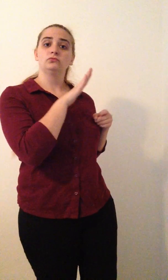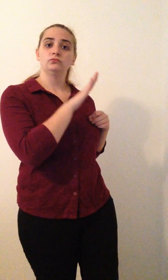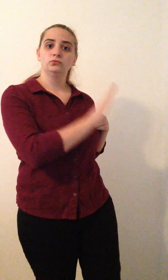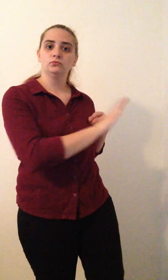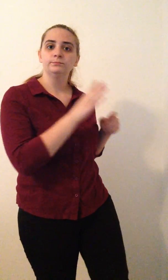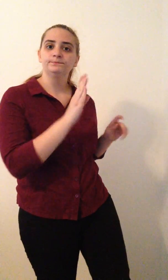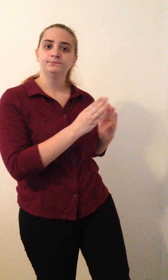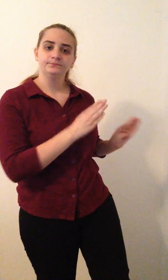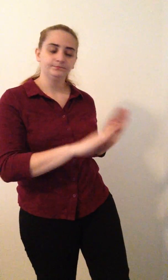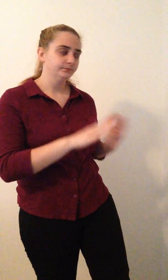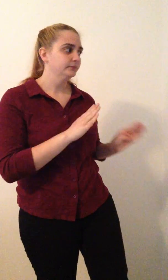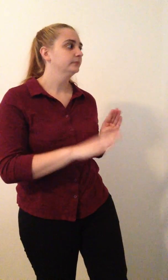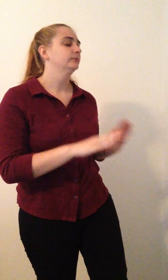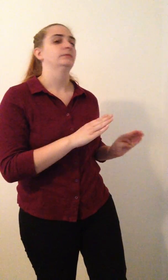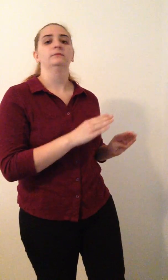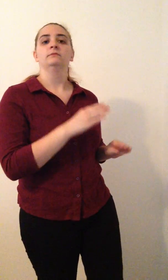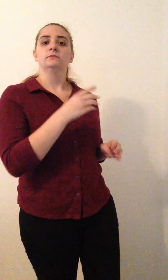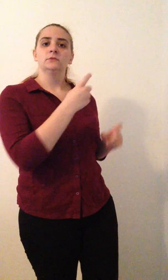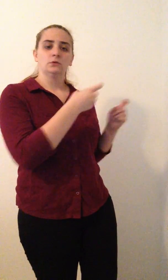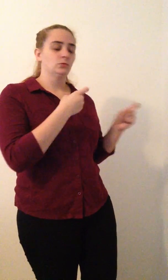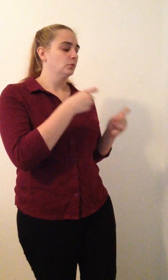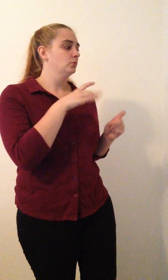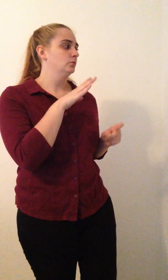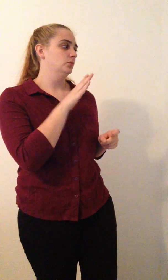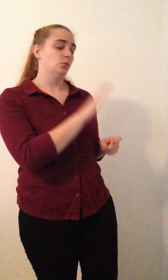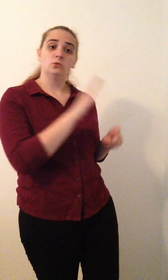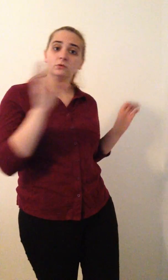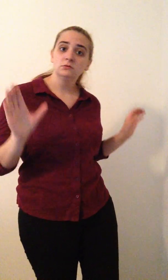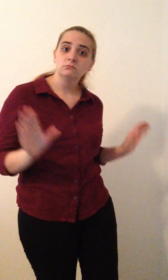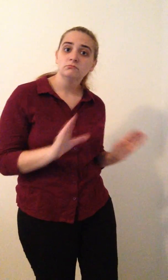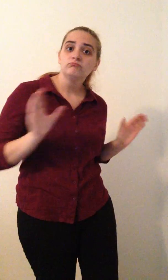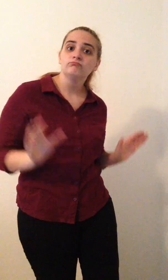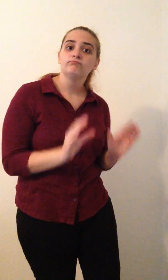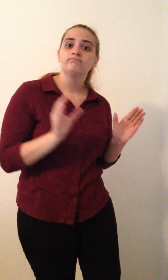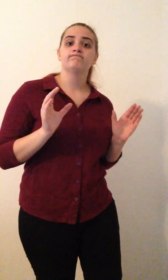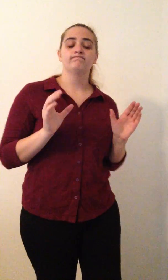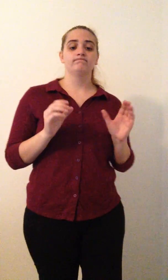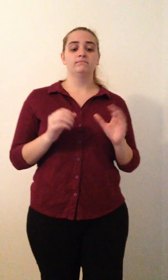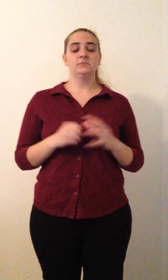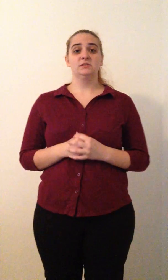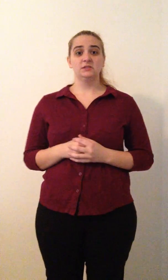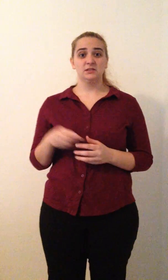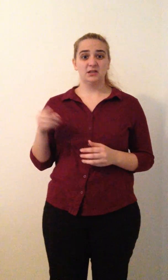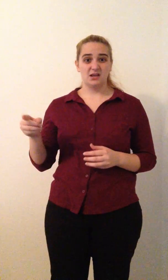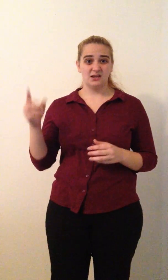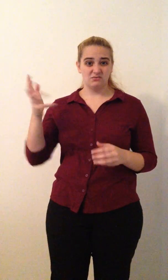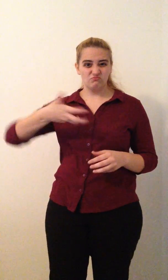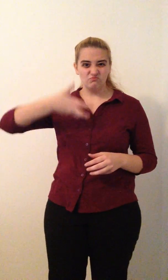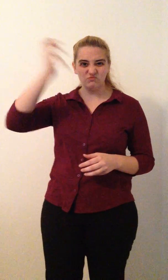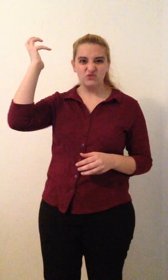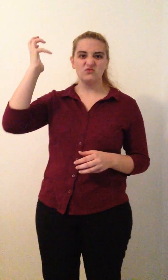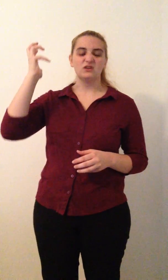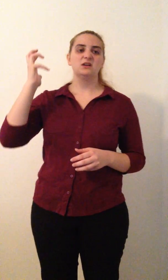house, talking to friends, going places without them, becoming irate quickly, cursing and yelling at